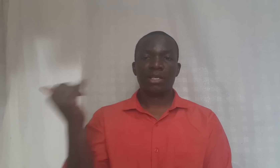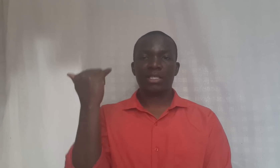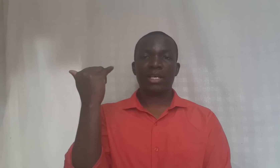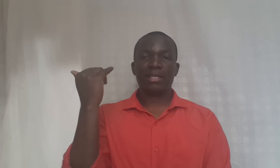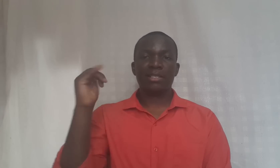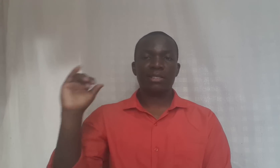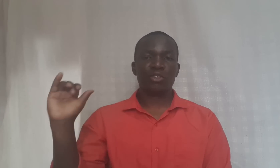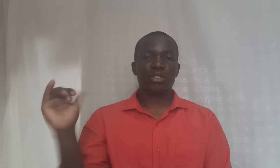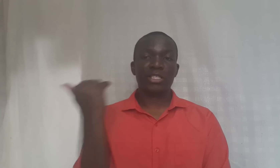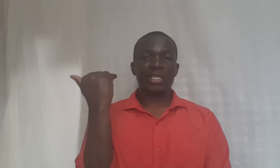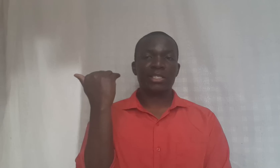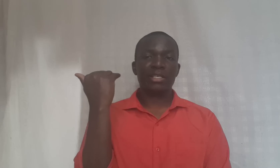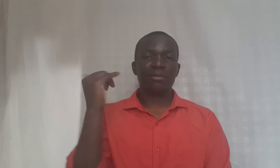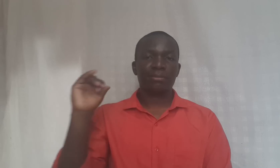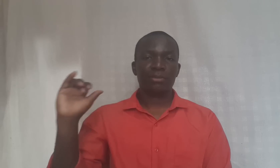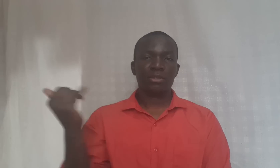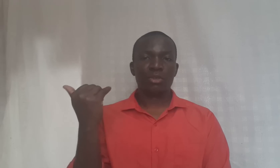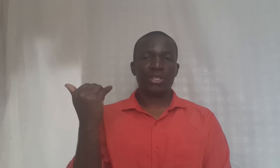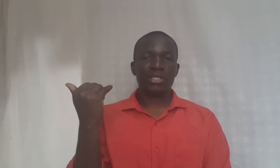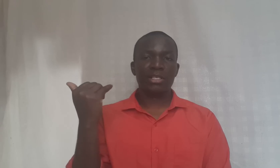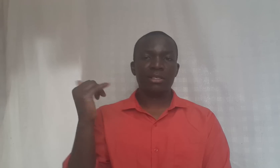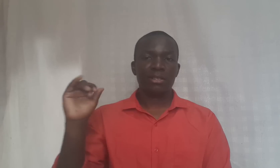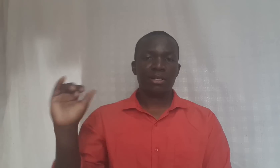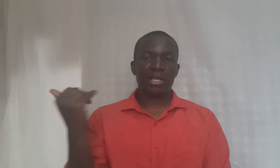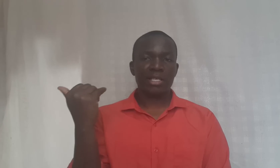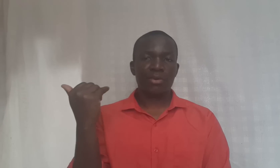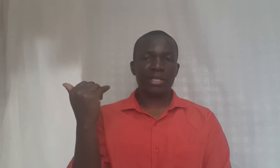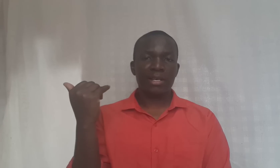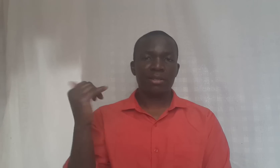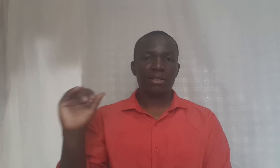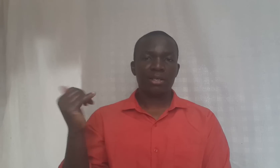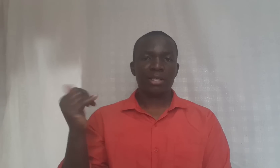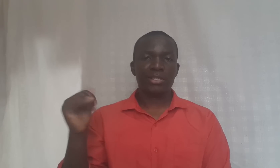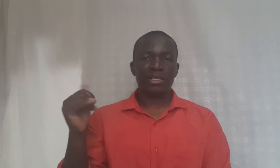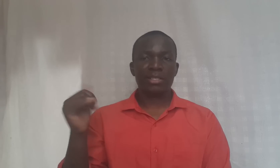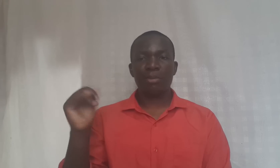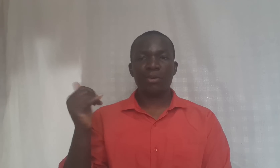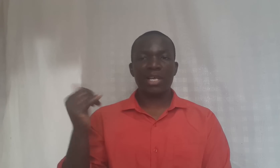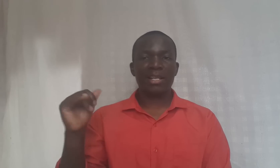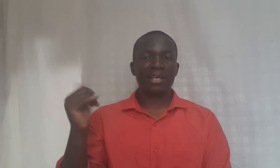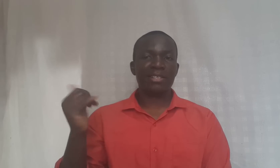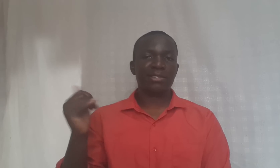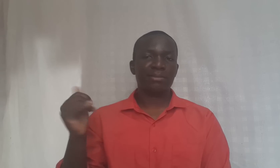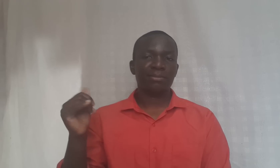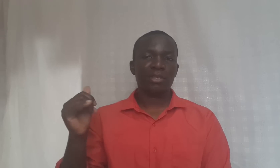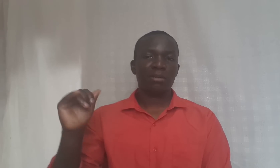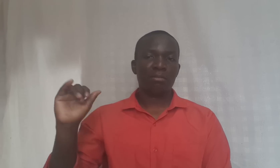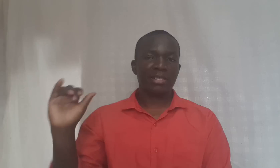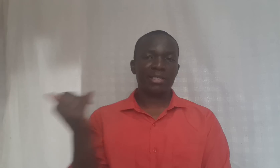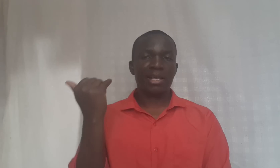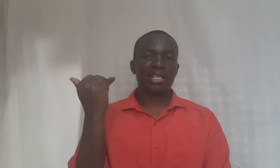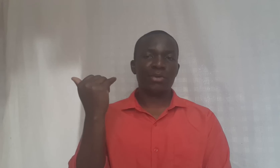Eastleigh like this. So this Eastleigh. So Eastleigh. That's how we sign Eastleigh. Some people sign like this, but that's how we